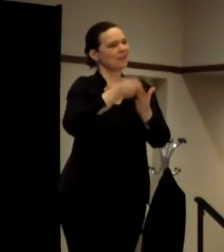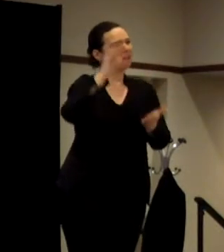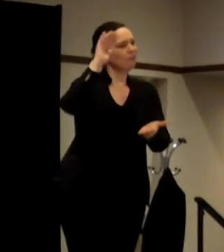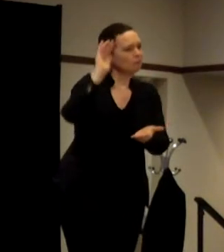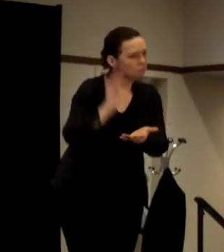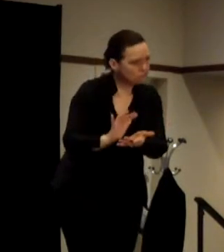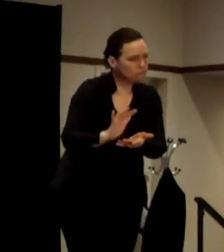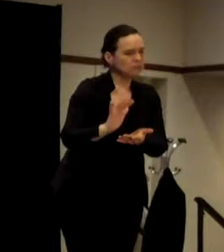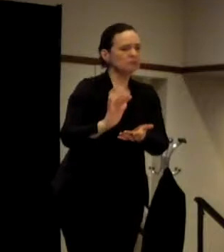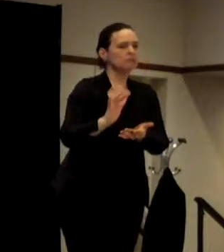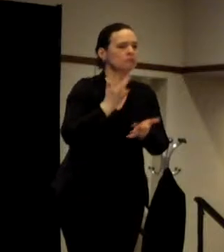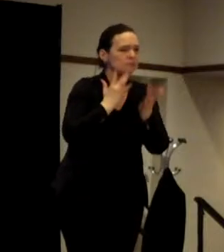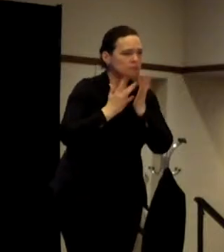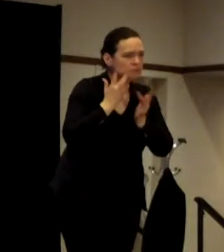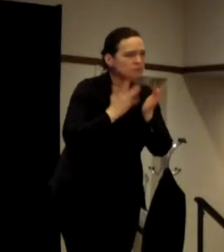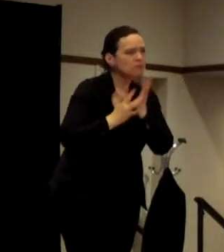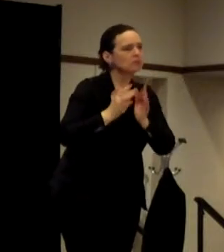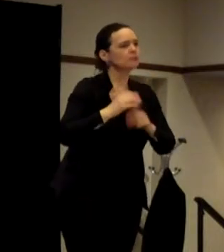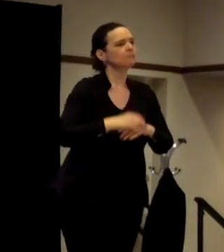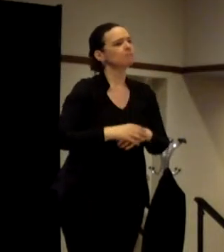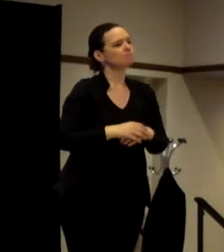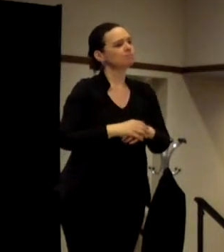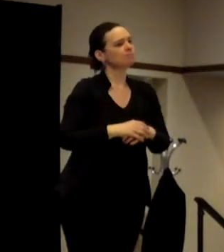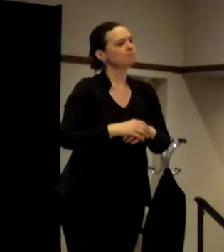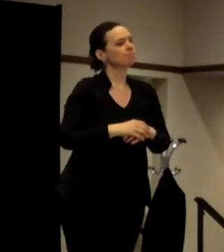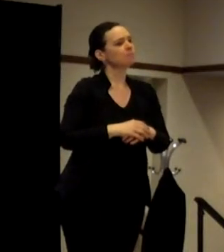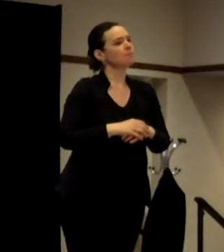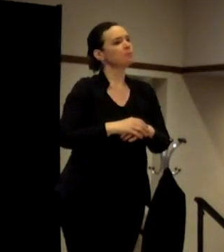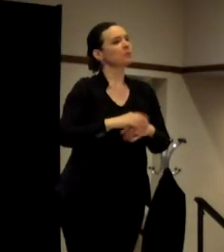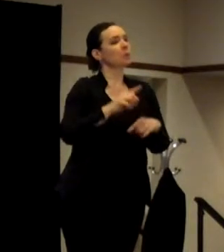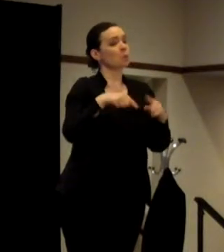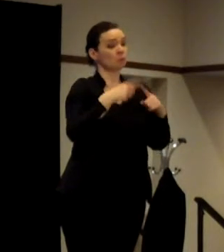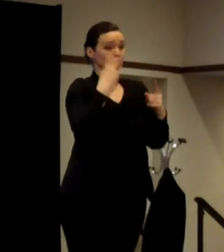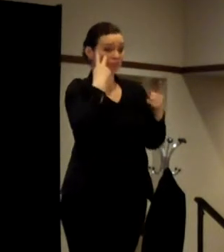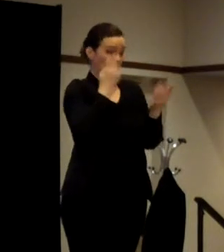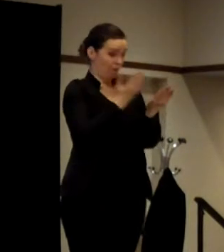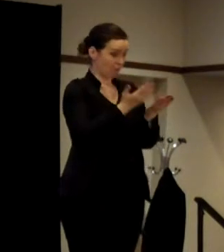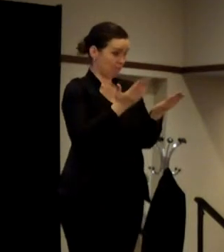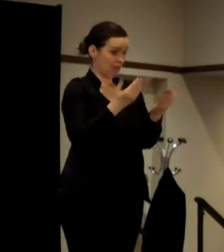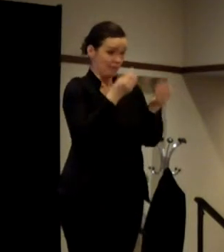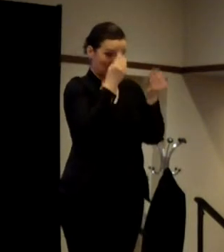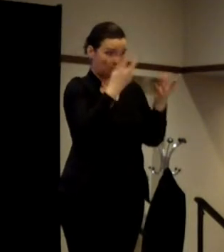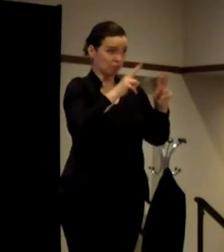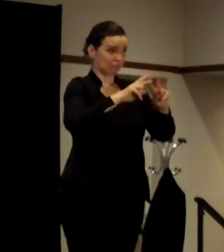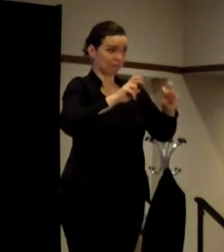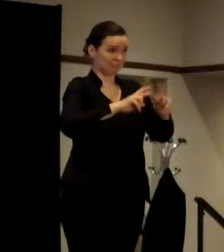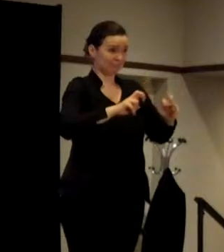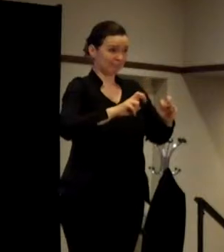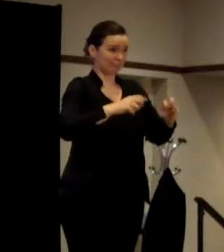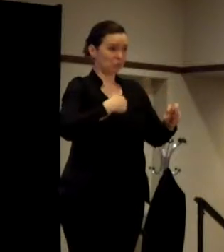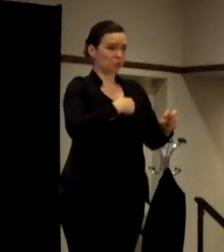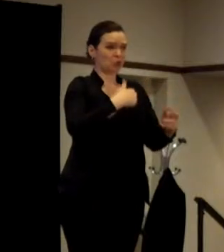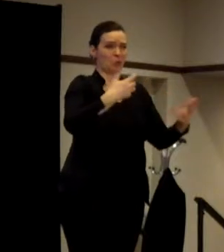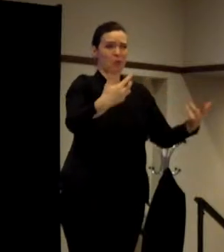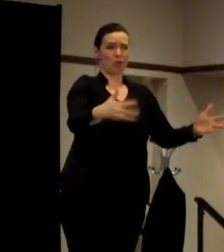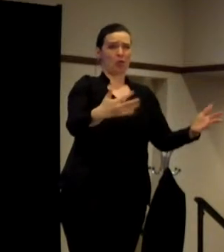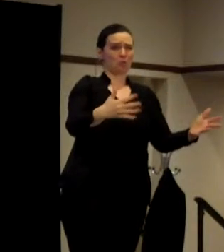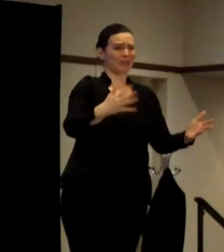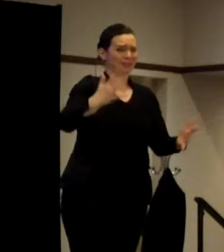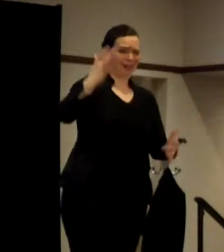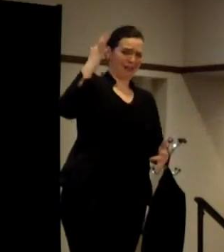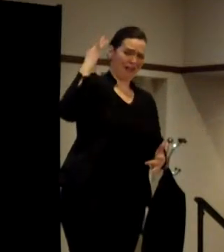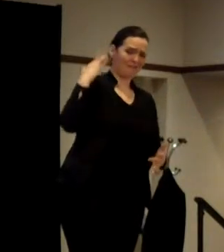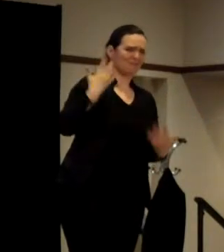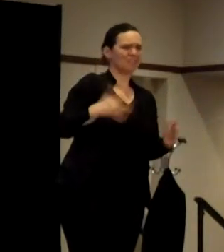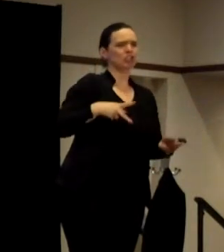bit. So overall, we made the tough decisions, and because of that, we didn't have to go borrow for revenue